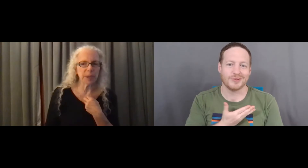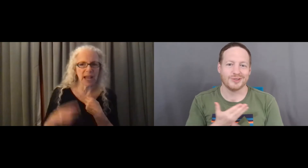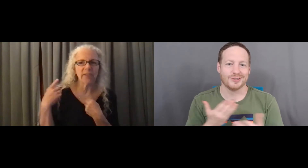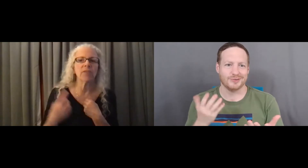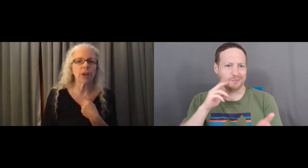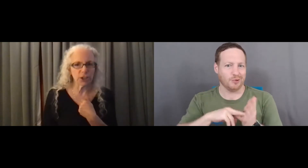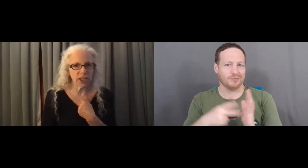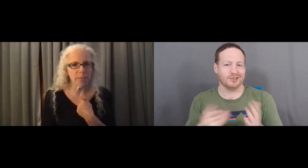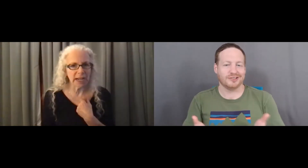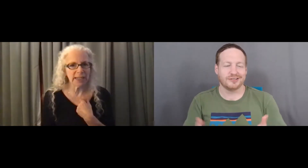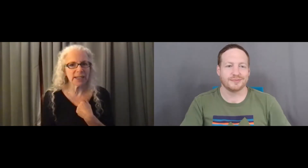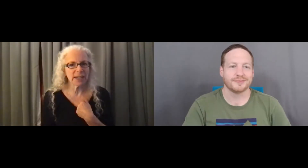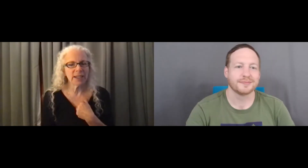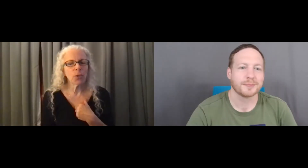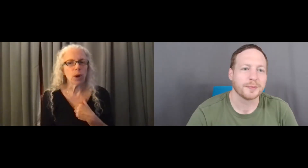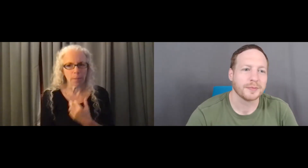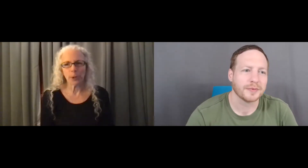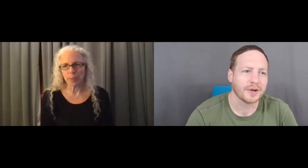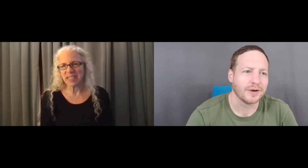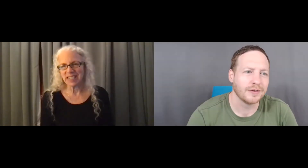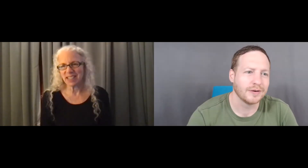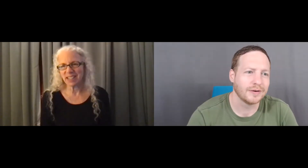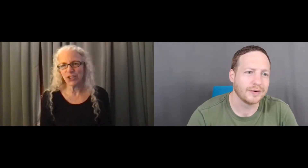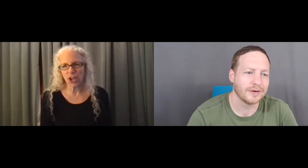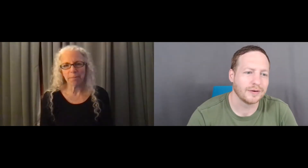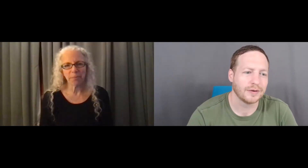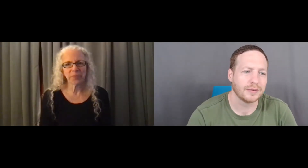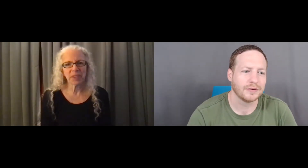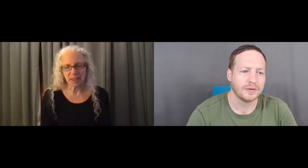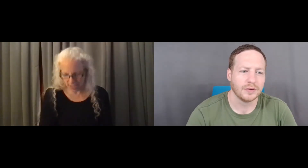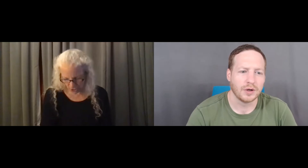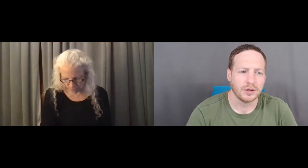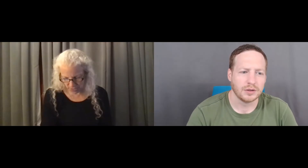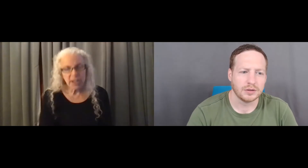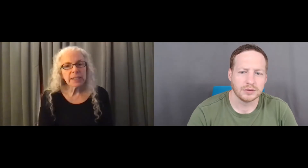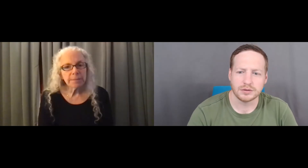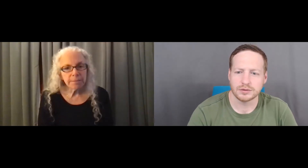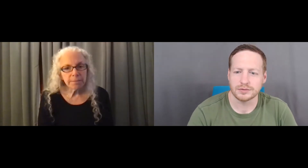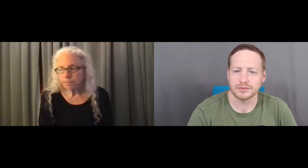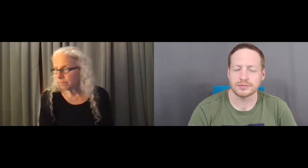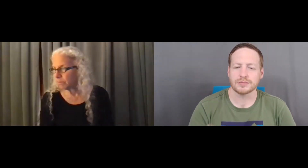have it fresh in their minds, what our purpose is each time. Thank you.